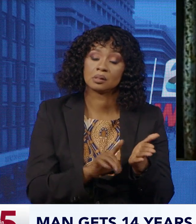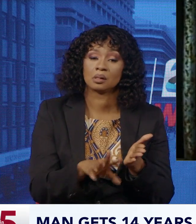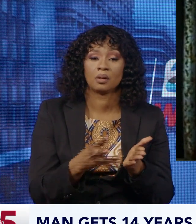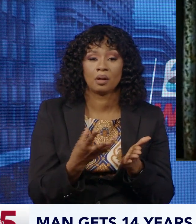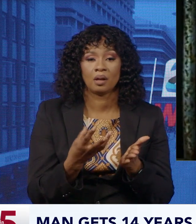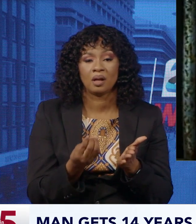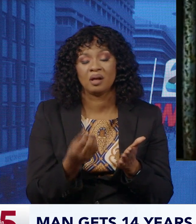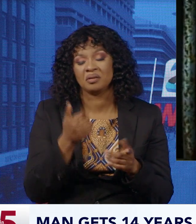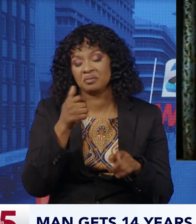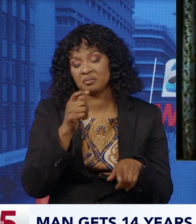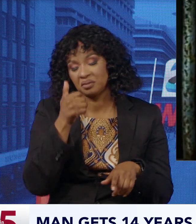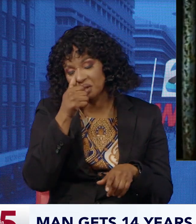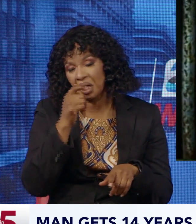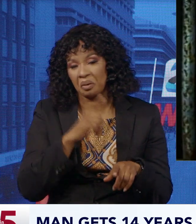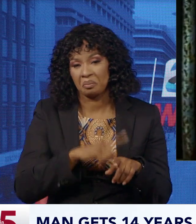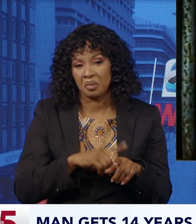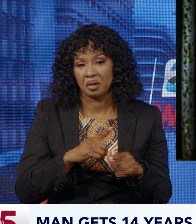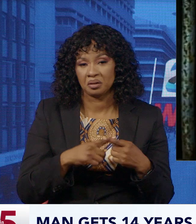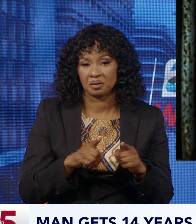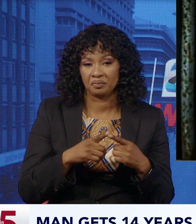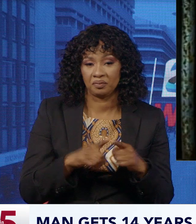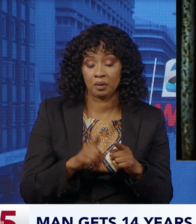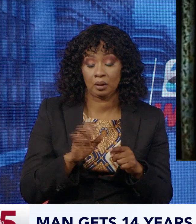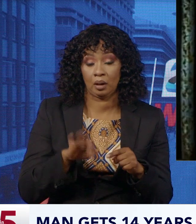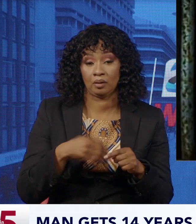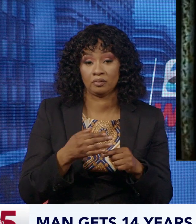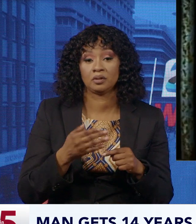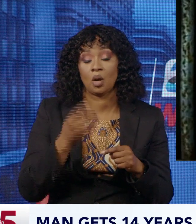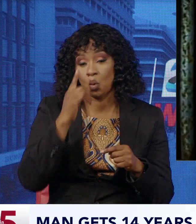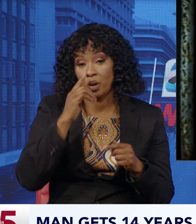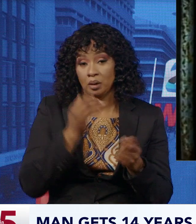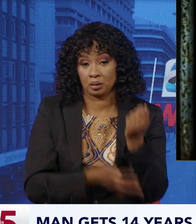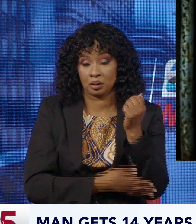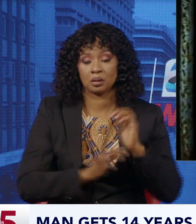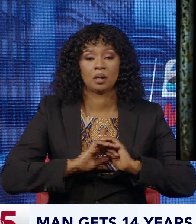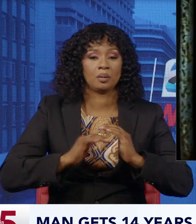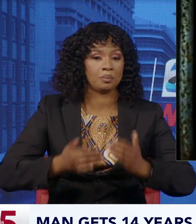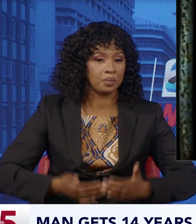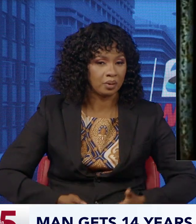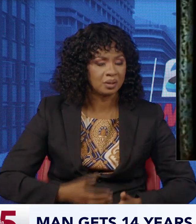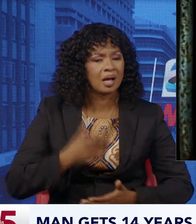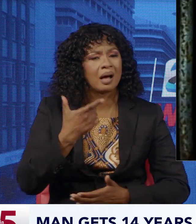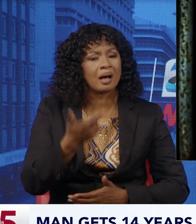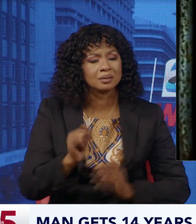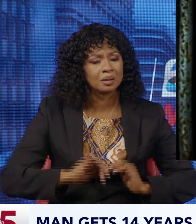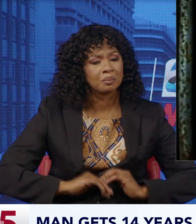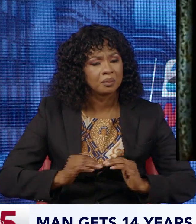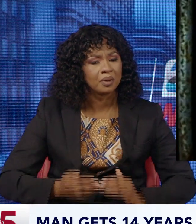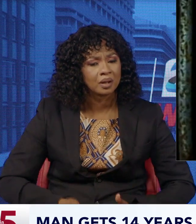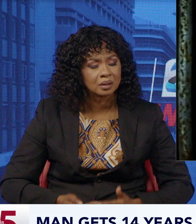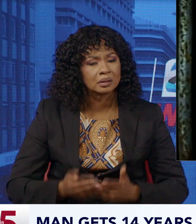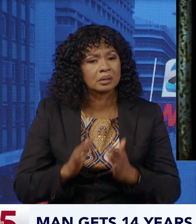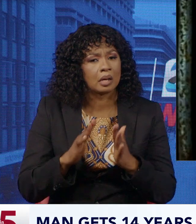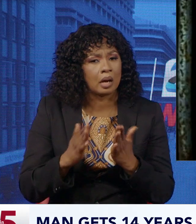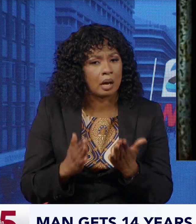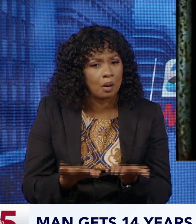on a number of occasions, and the matter came to light when the sister fell pregnant. She was asked by her grandmother who was responsible